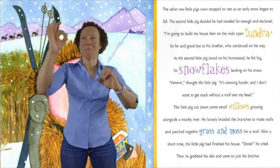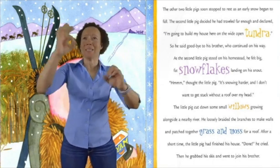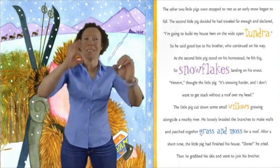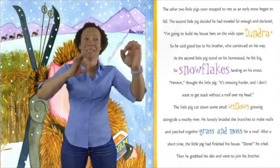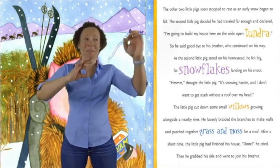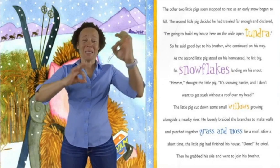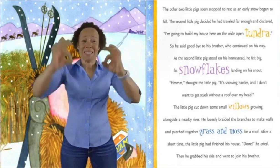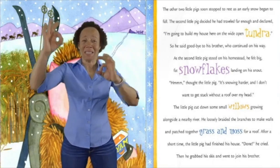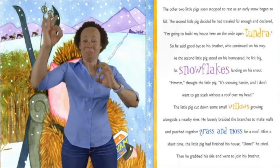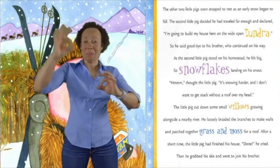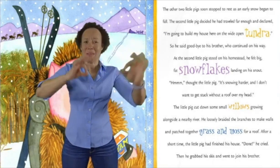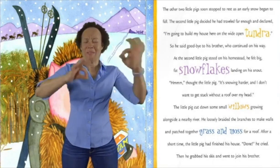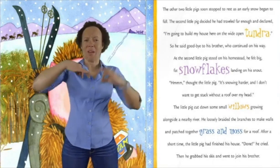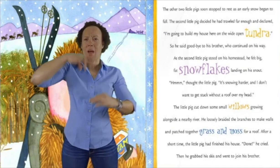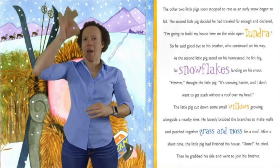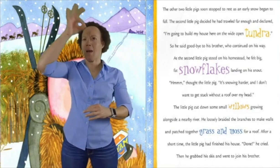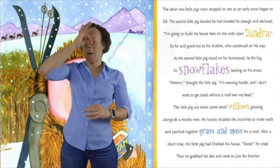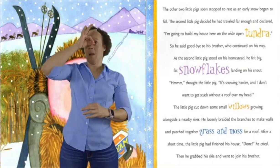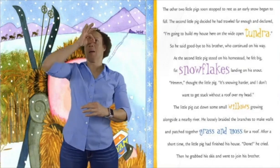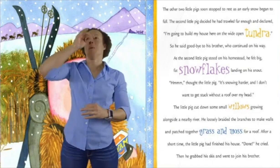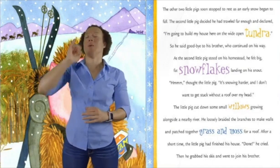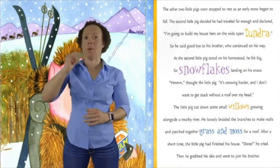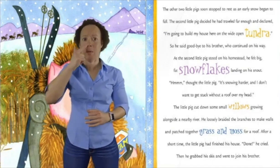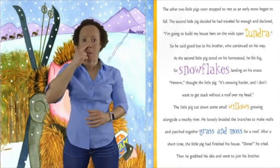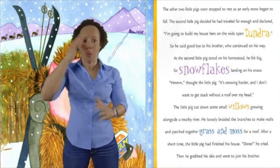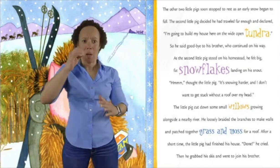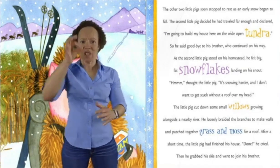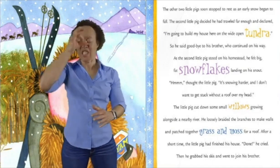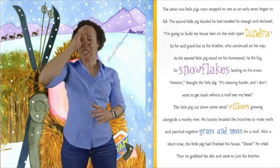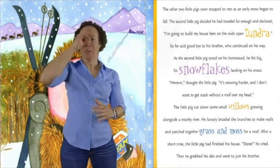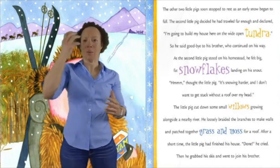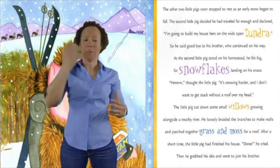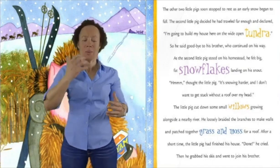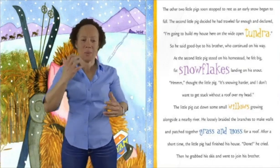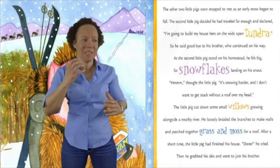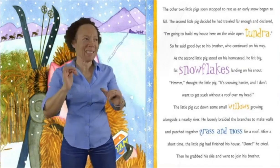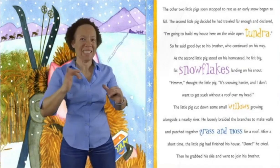felt big, fat snowflakes landing on his snout.